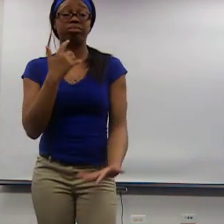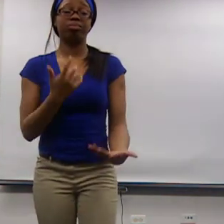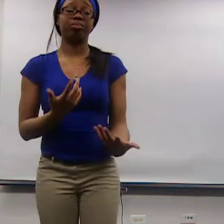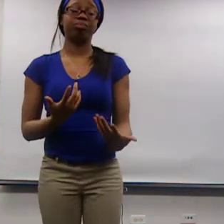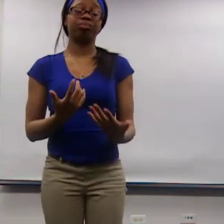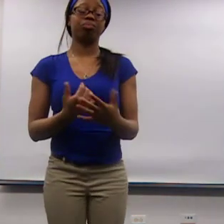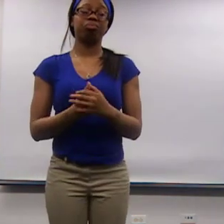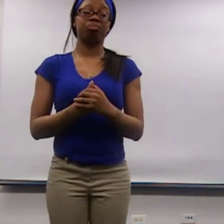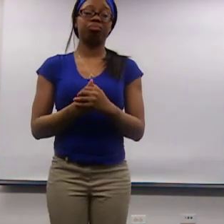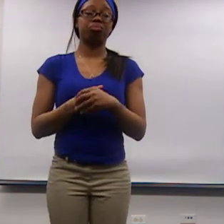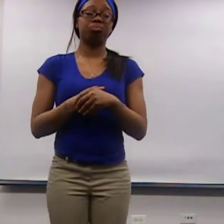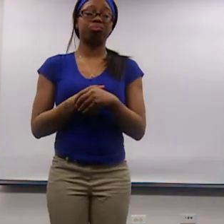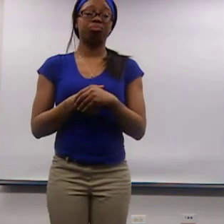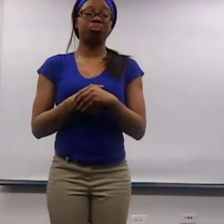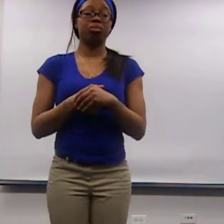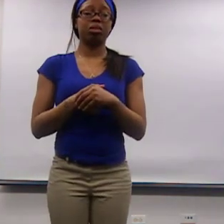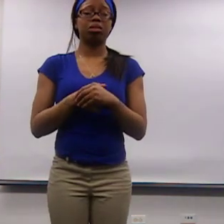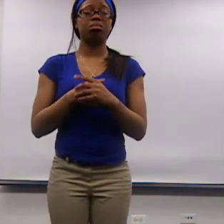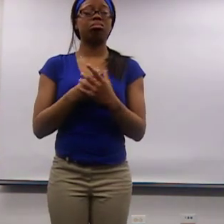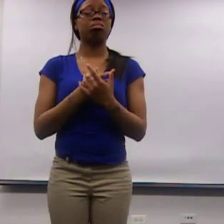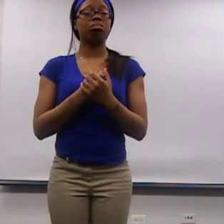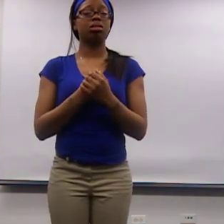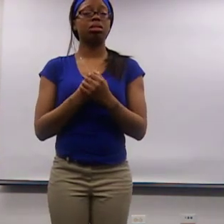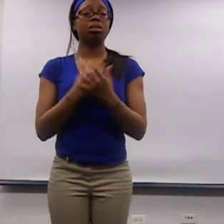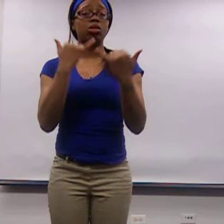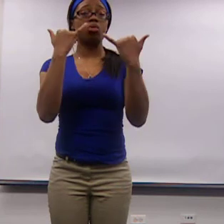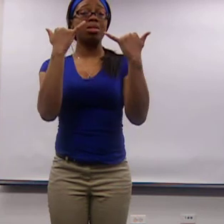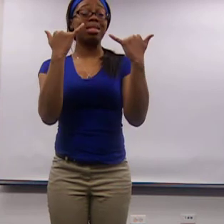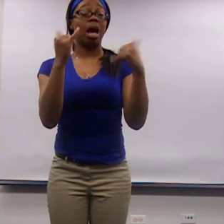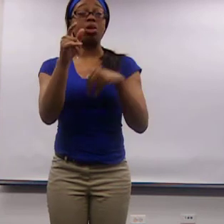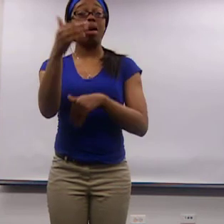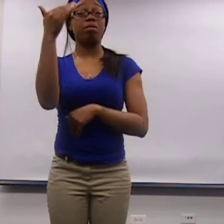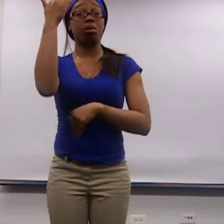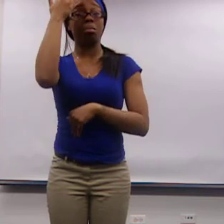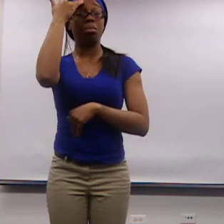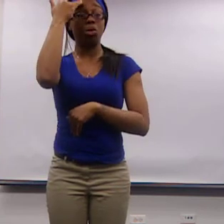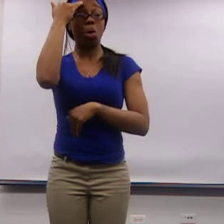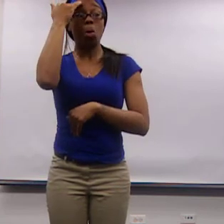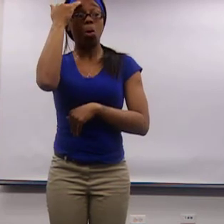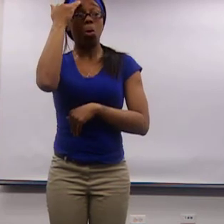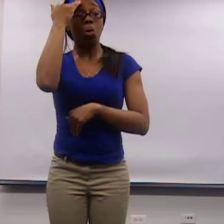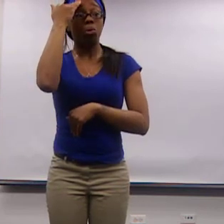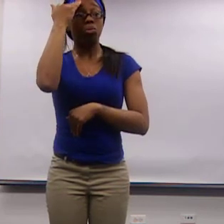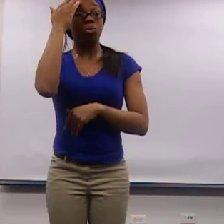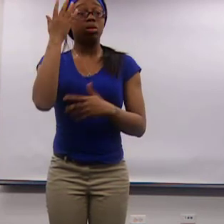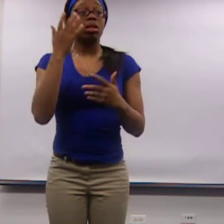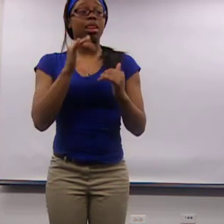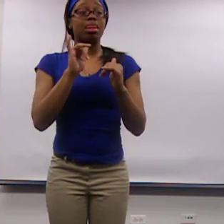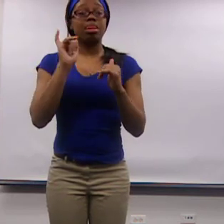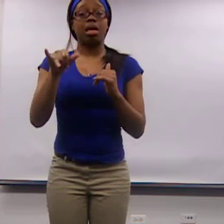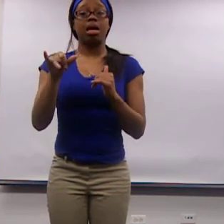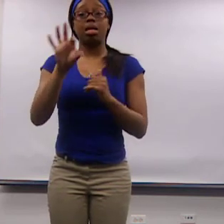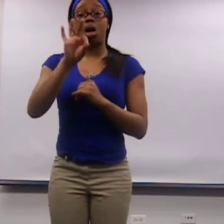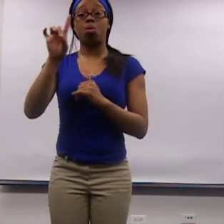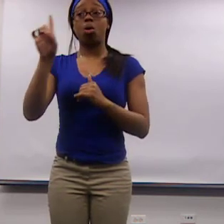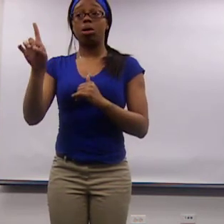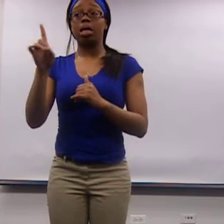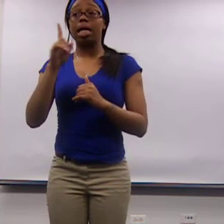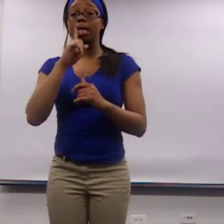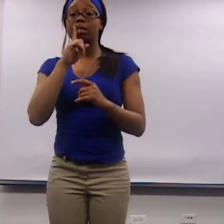So you have to be aware that technology is always run by a human being somewhere. So you have to have good